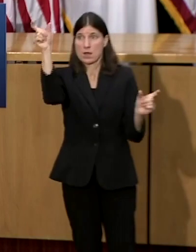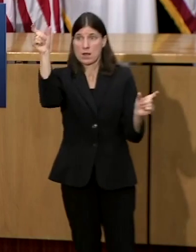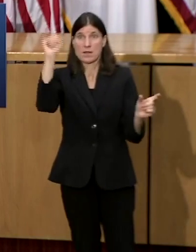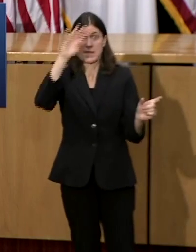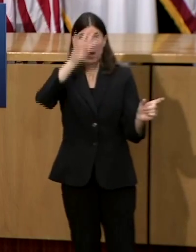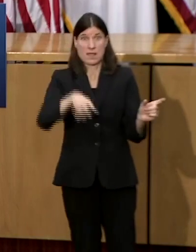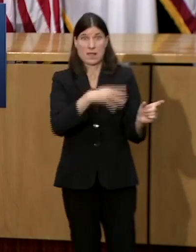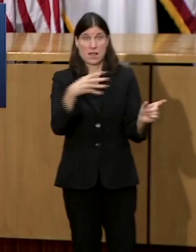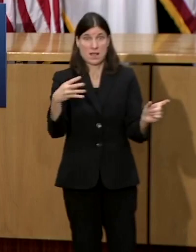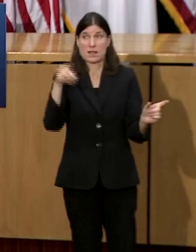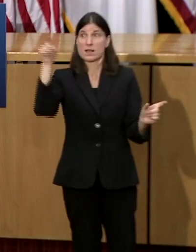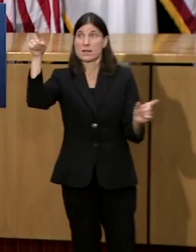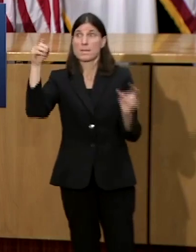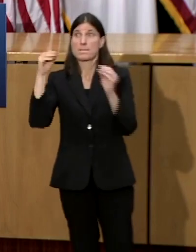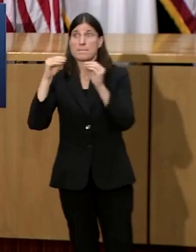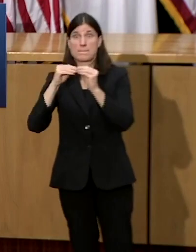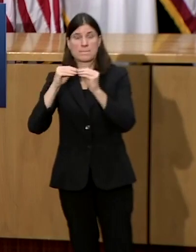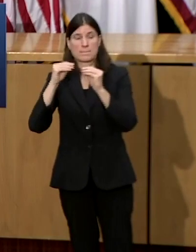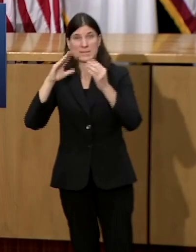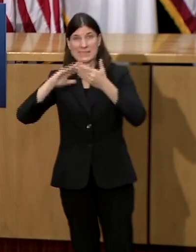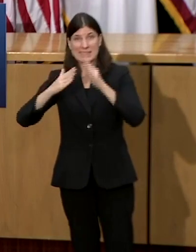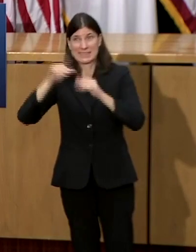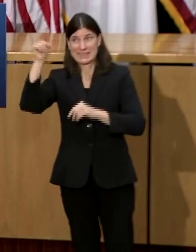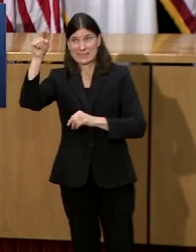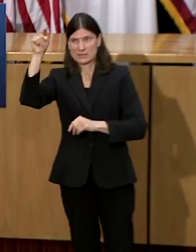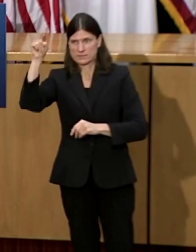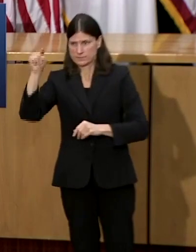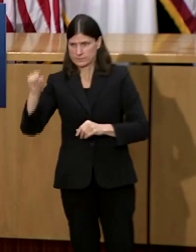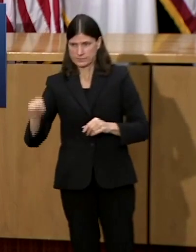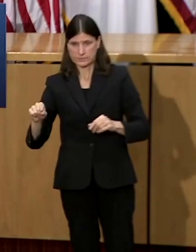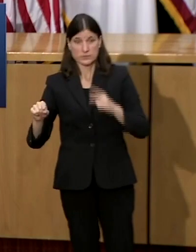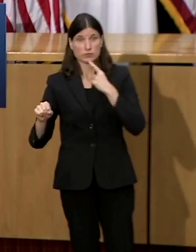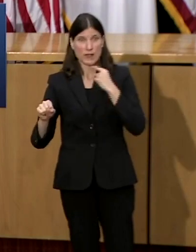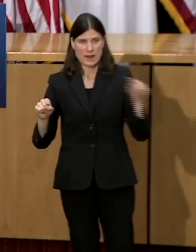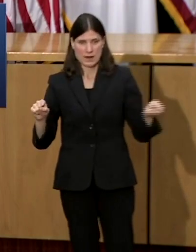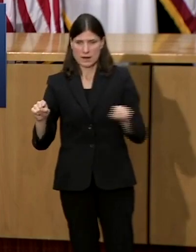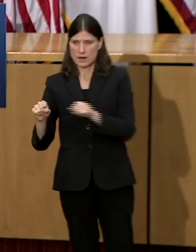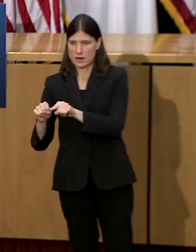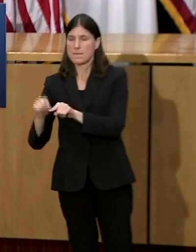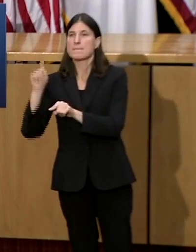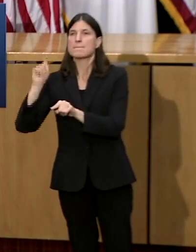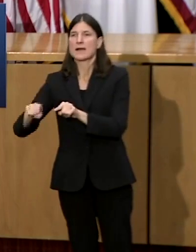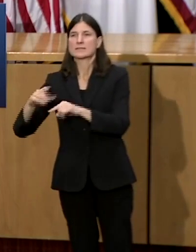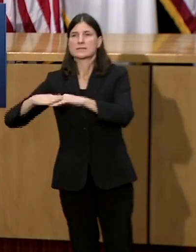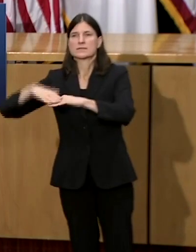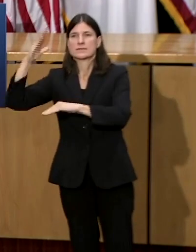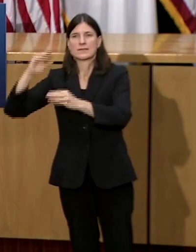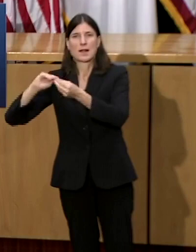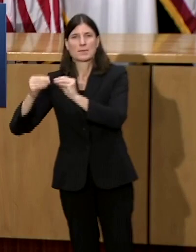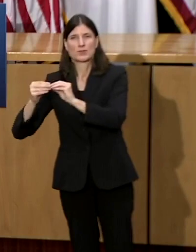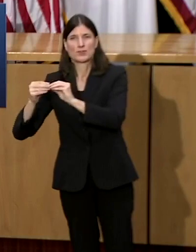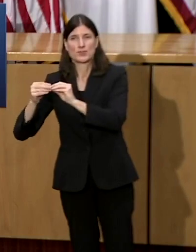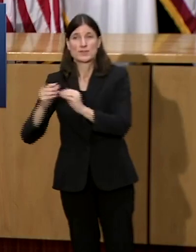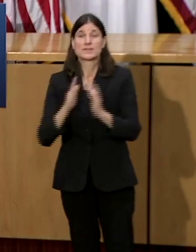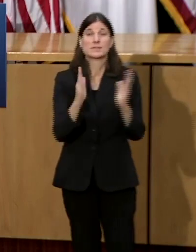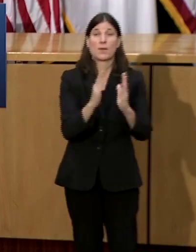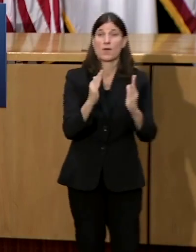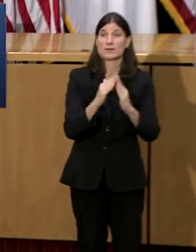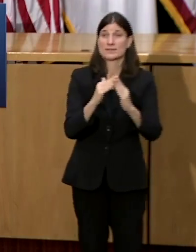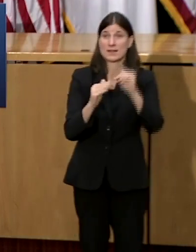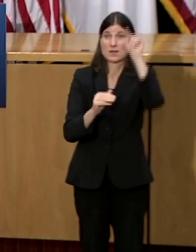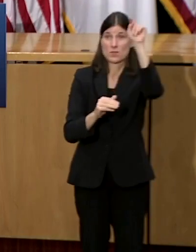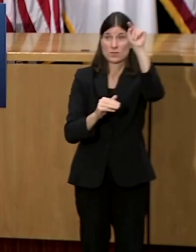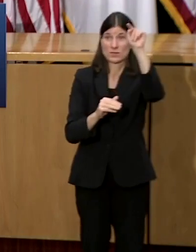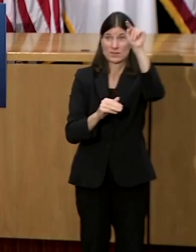Our thresholds are slightly more conservative than Illinois and the Harvard Global Health Institute's recommendations.